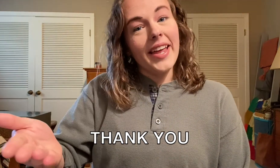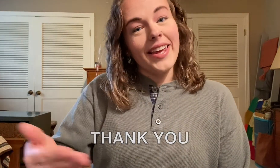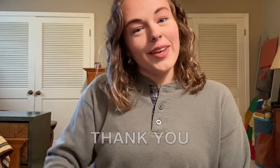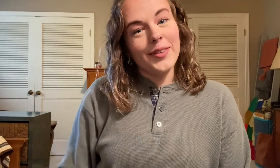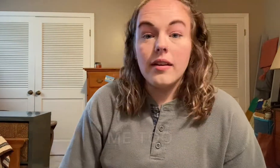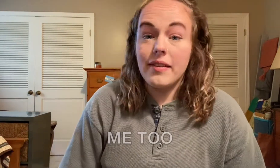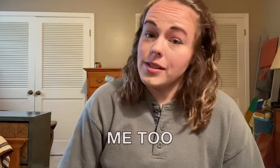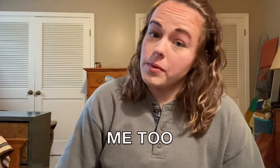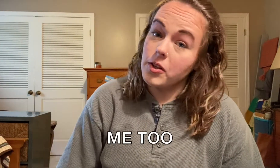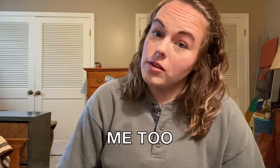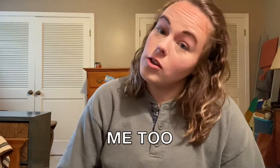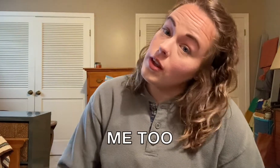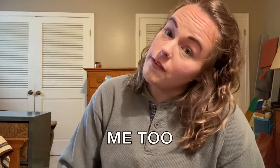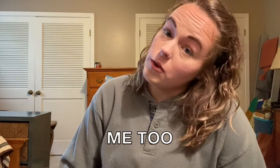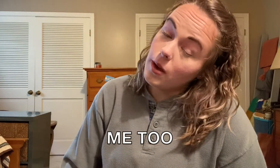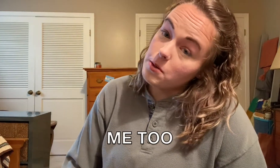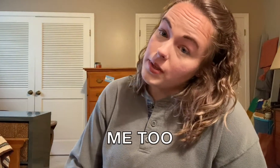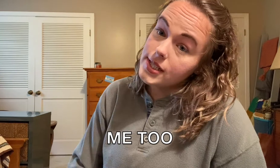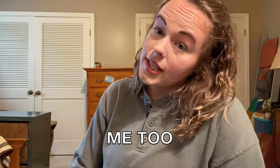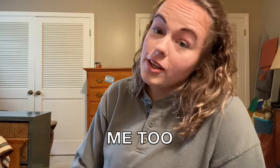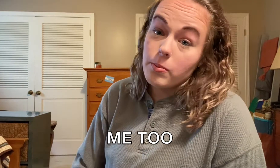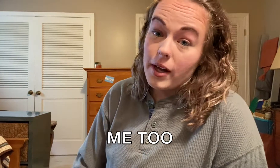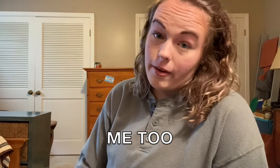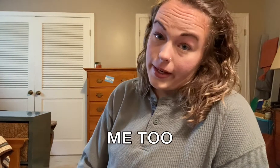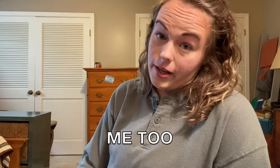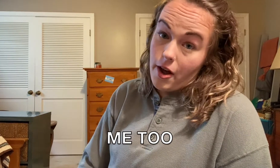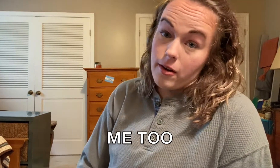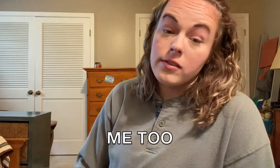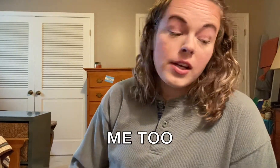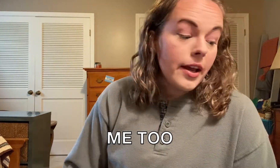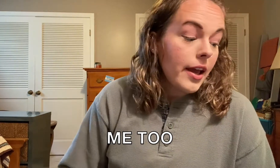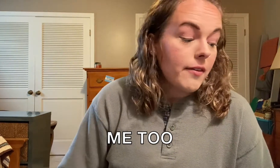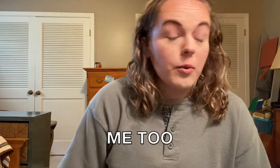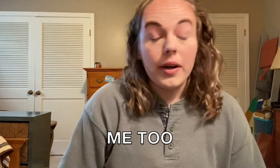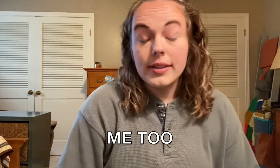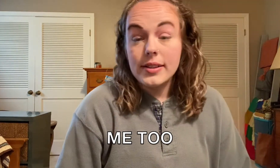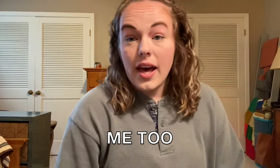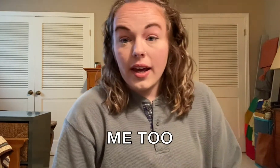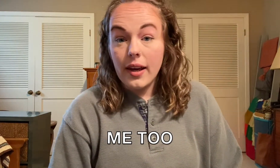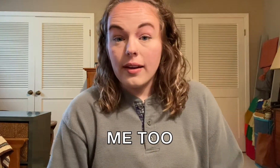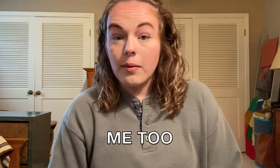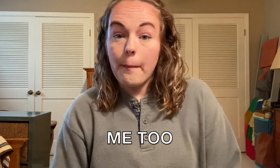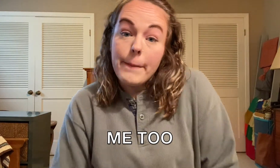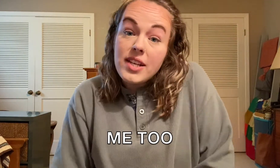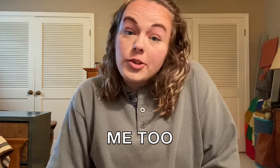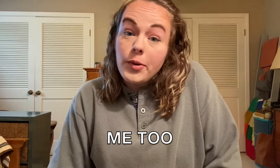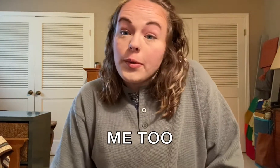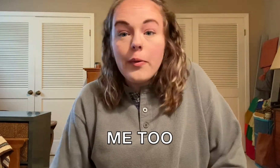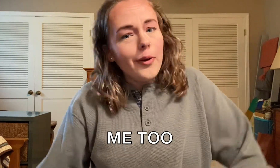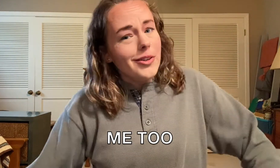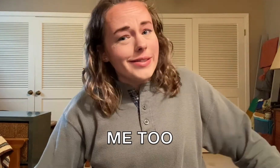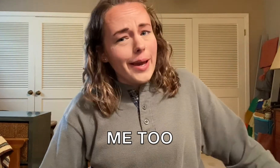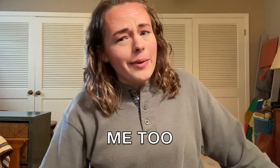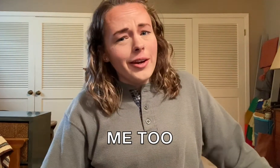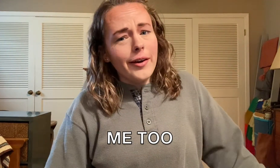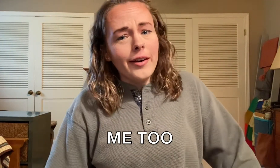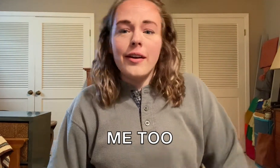Thank you. This one, if you come to PT, you might already know. If you want to say me too or same here, you